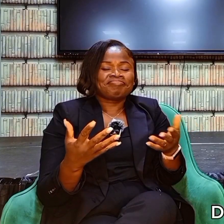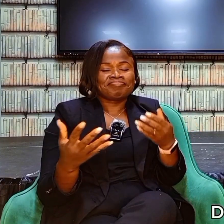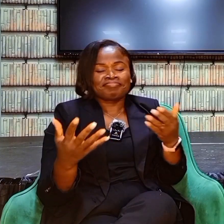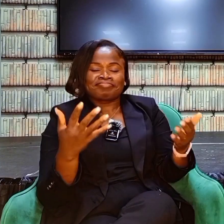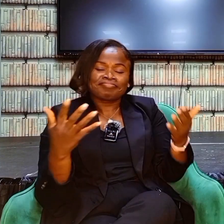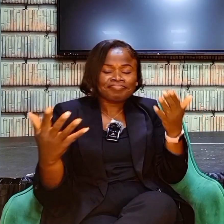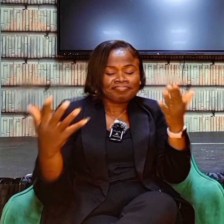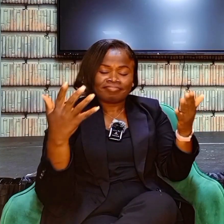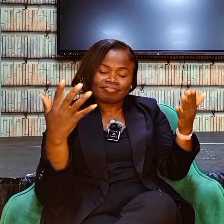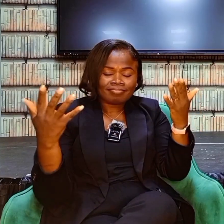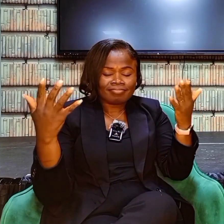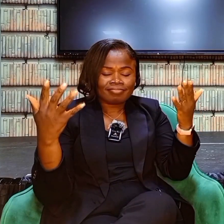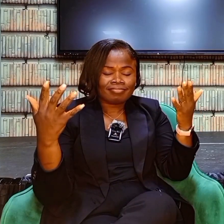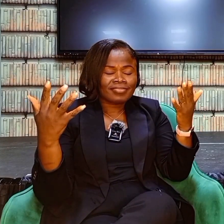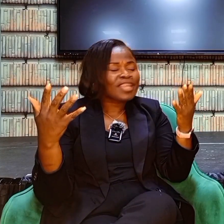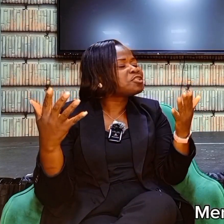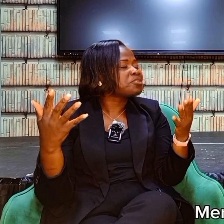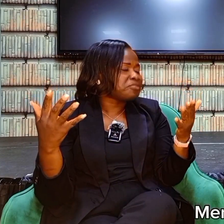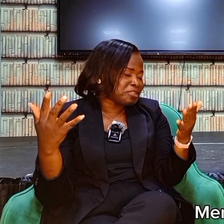So